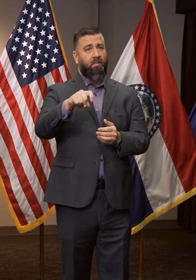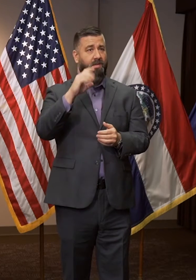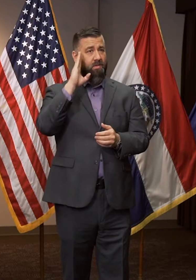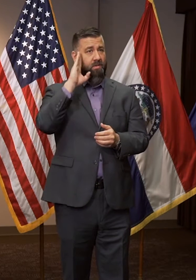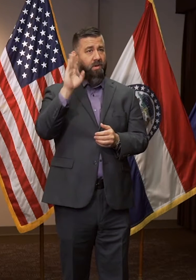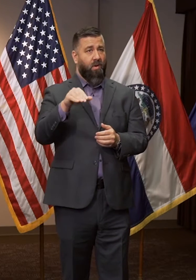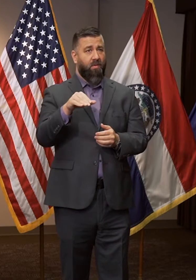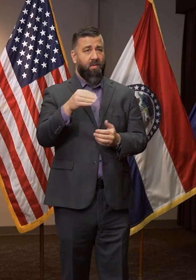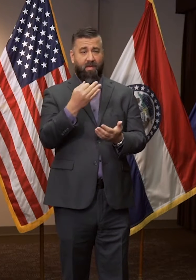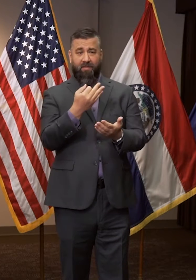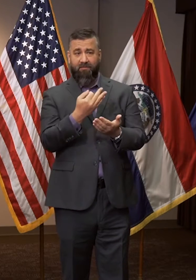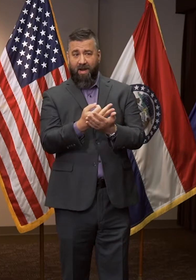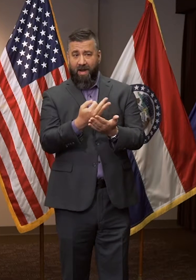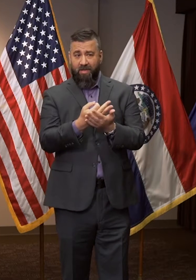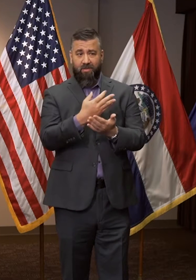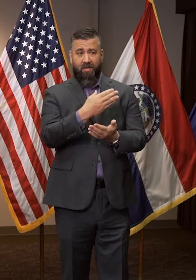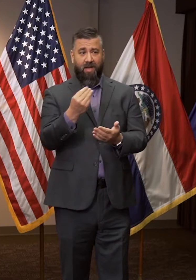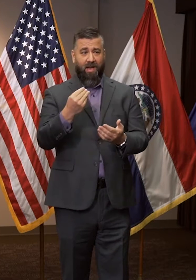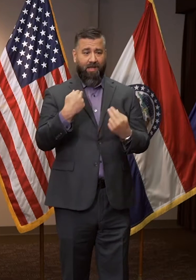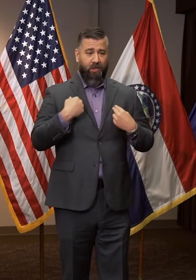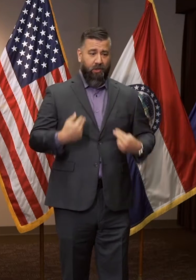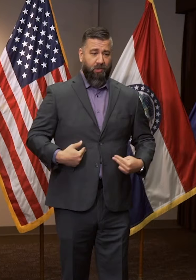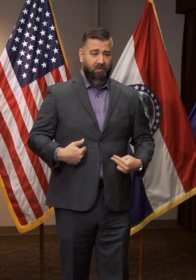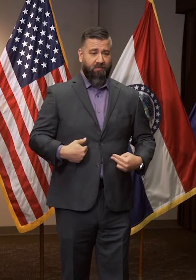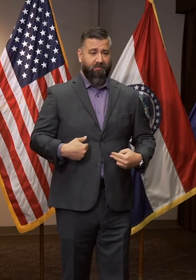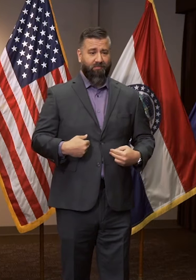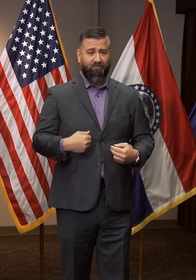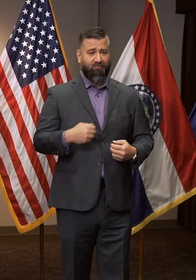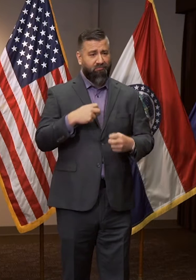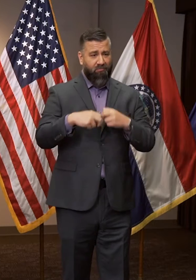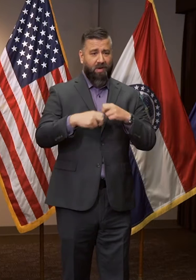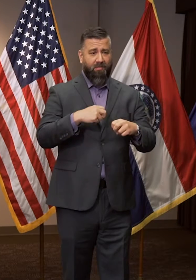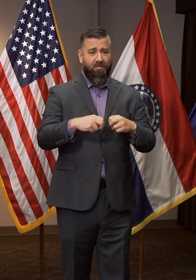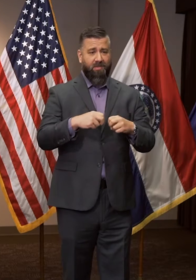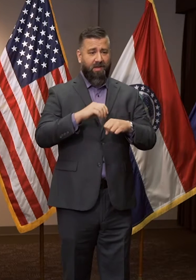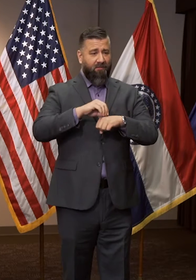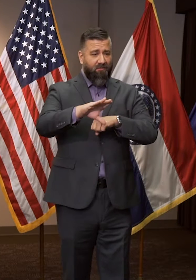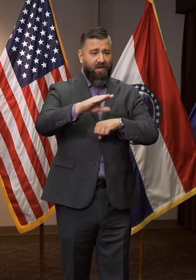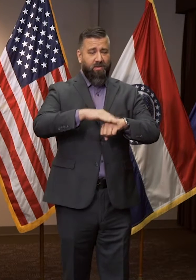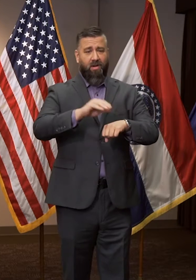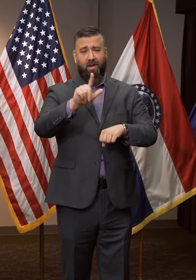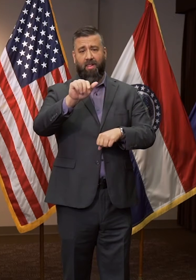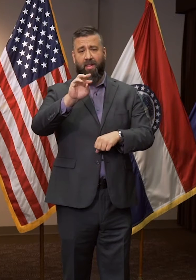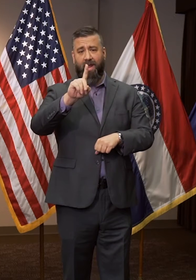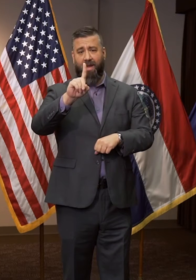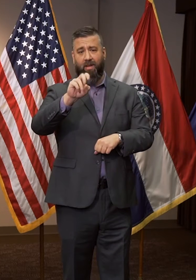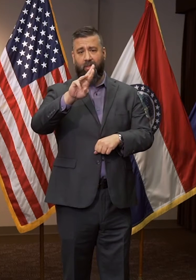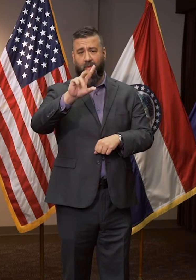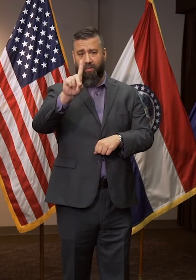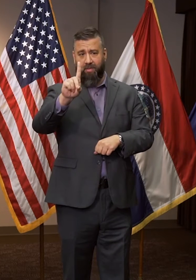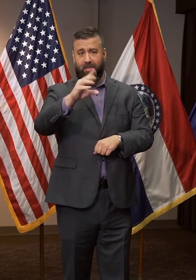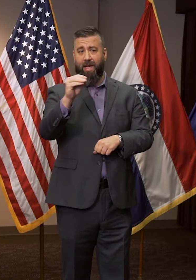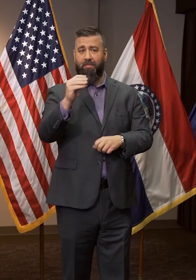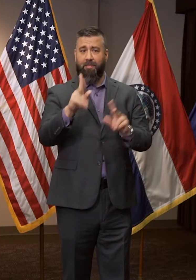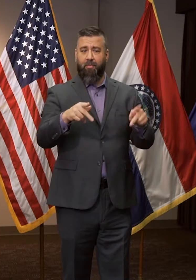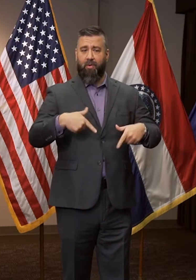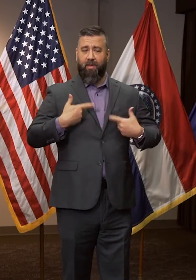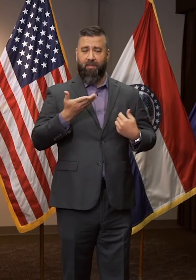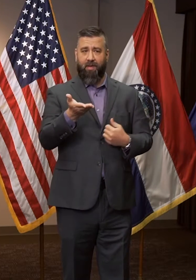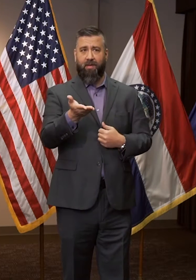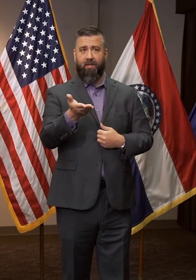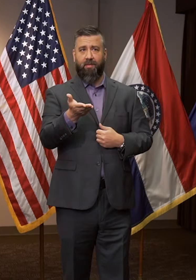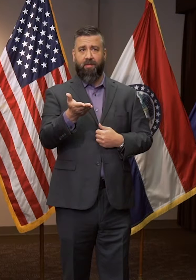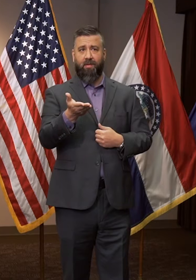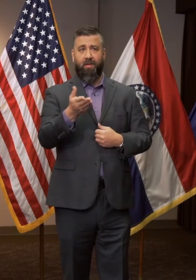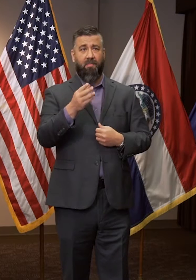acknowledge the financial and human tolls this pandemic takes on landlords and on tenants. But the data convincingly shows that evictions